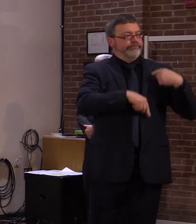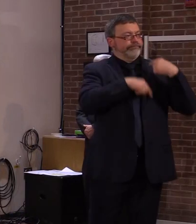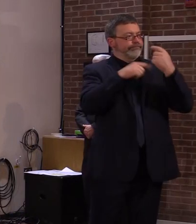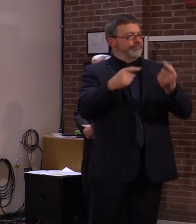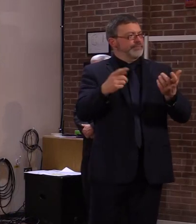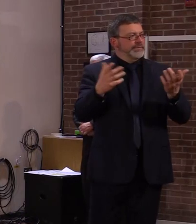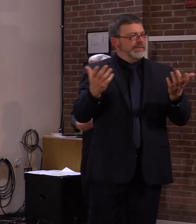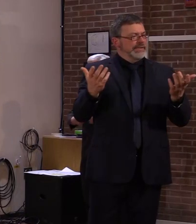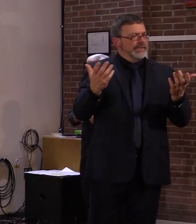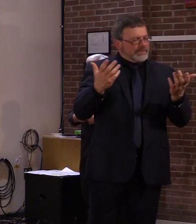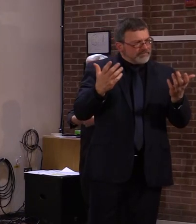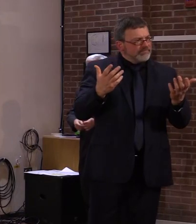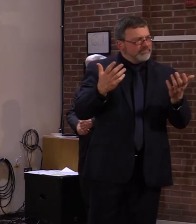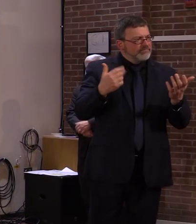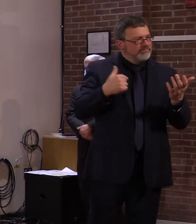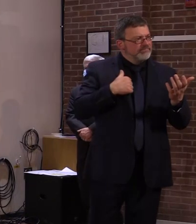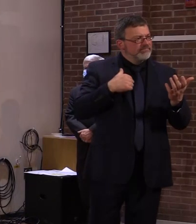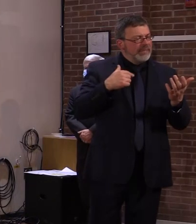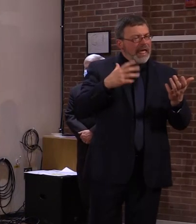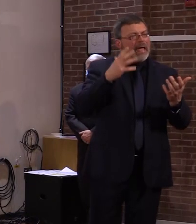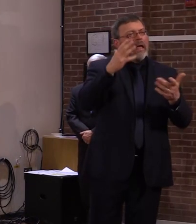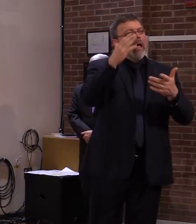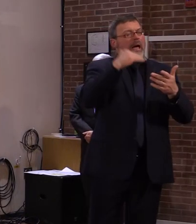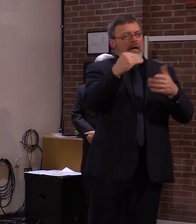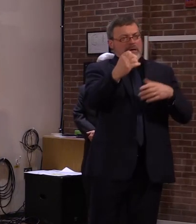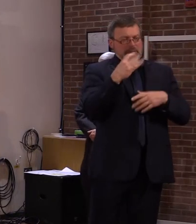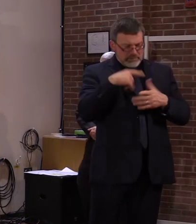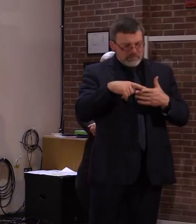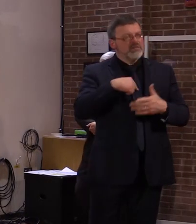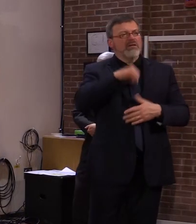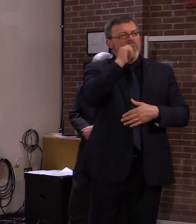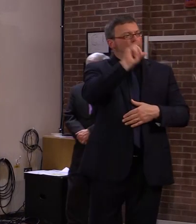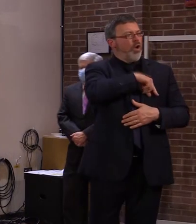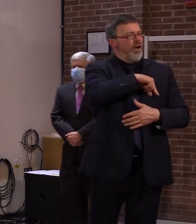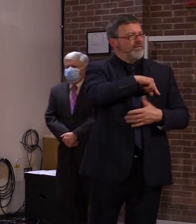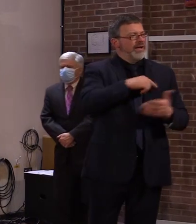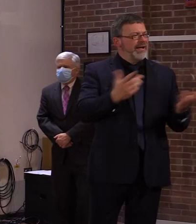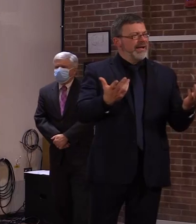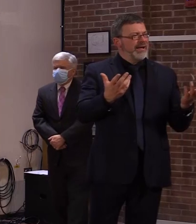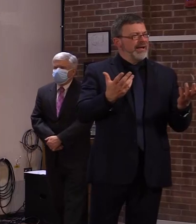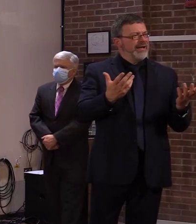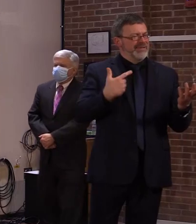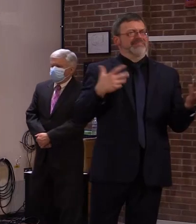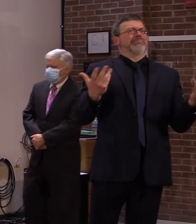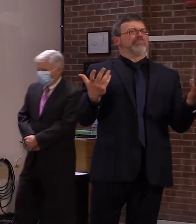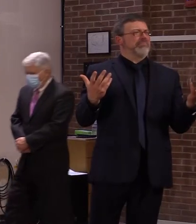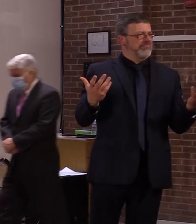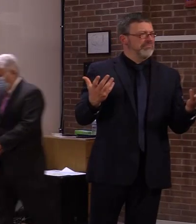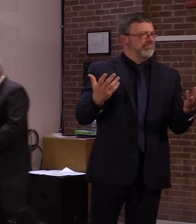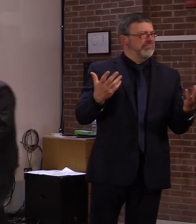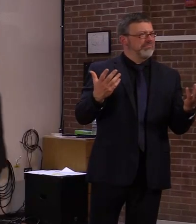not qualified. Are you hearing anything about that, Secretary Smith?